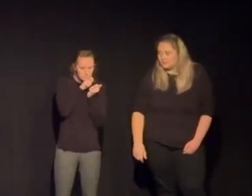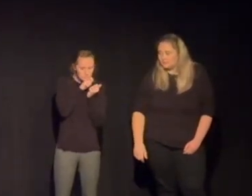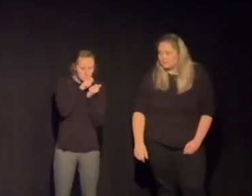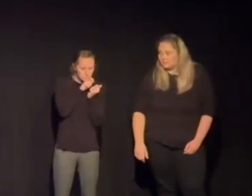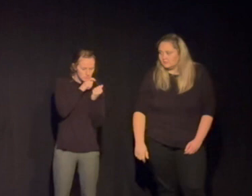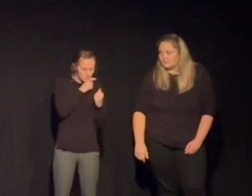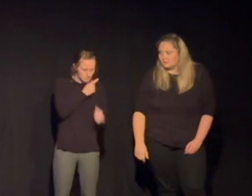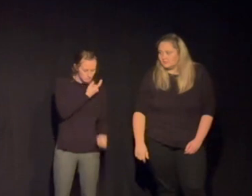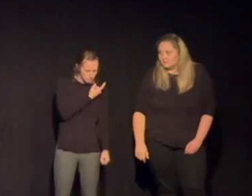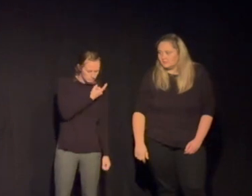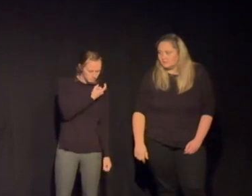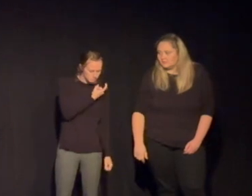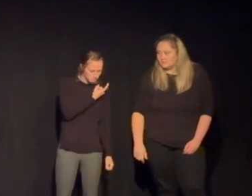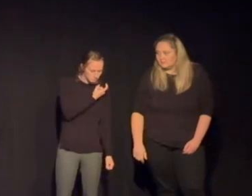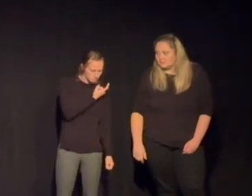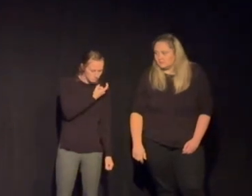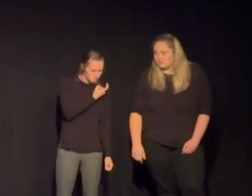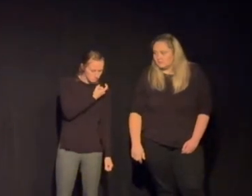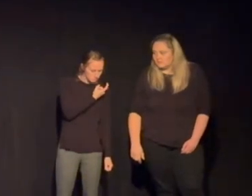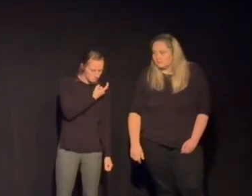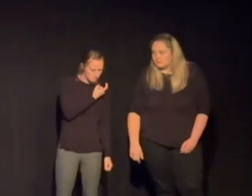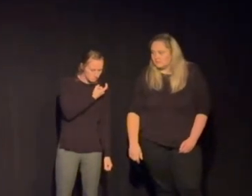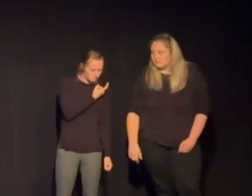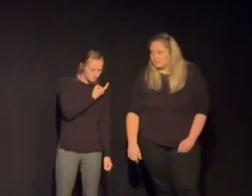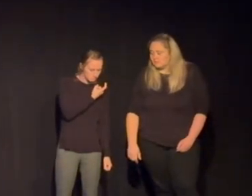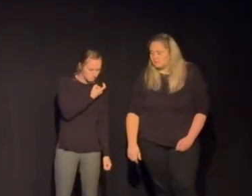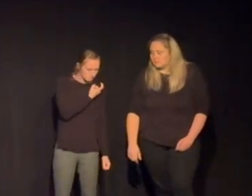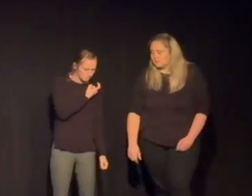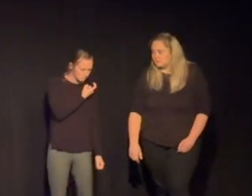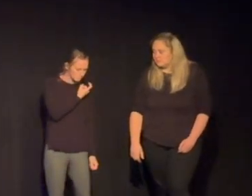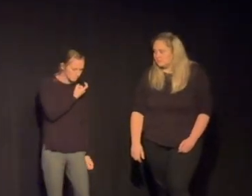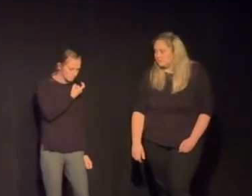Come closer.